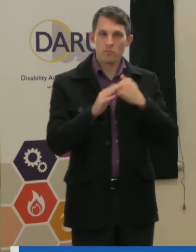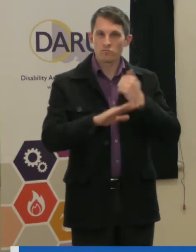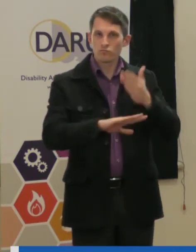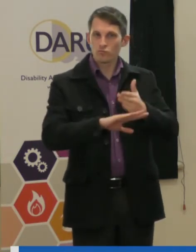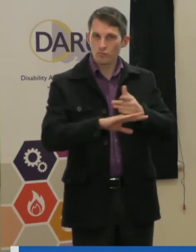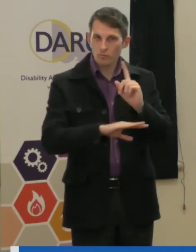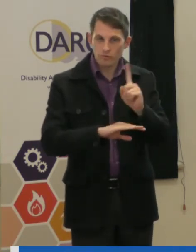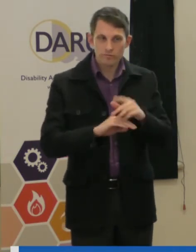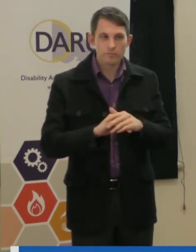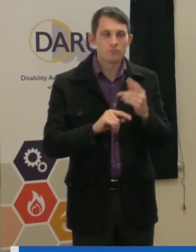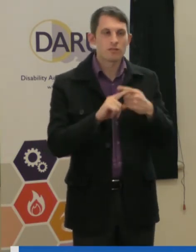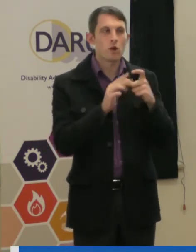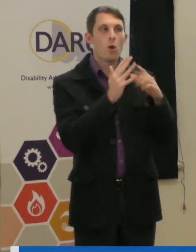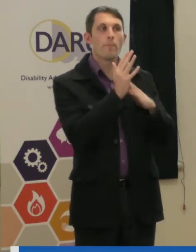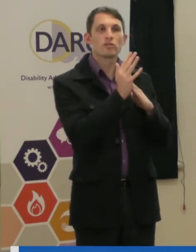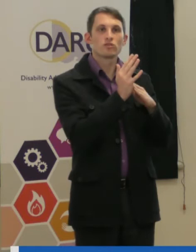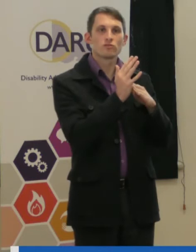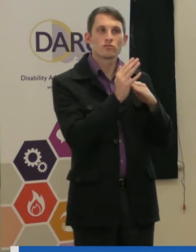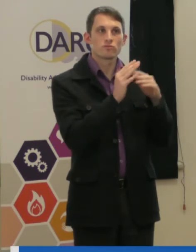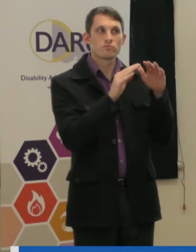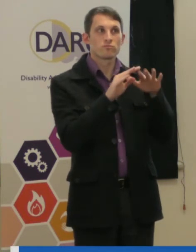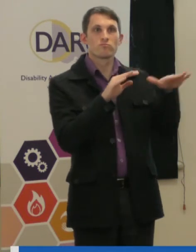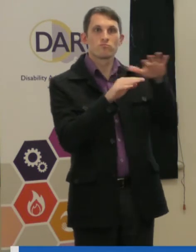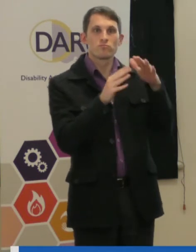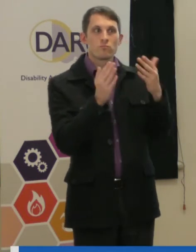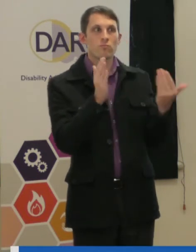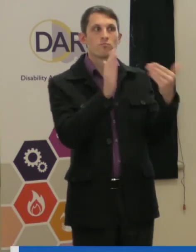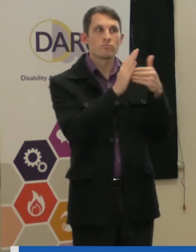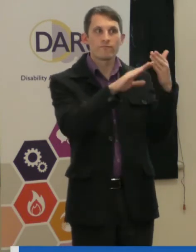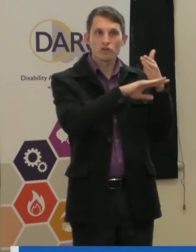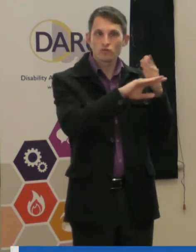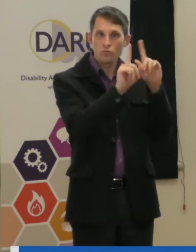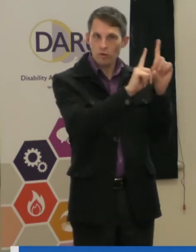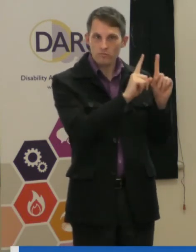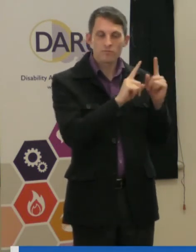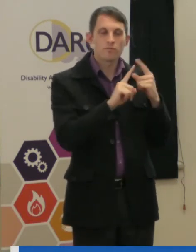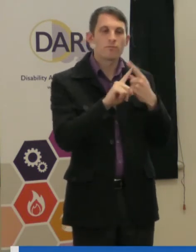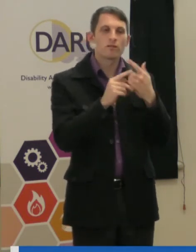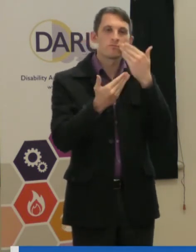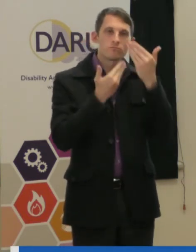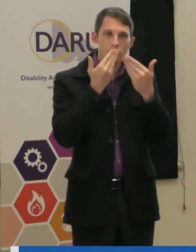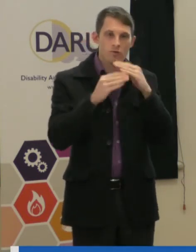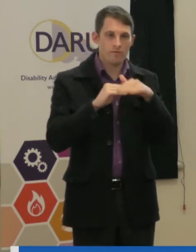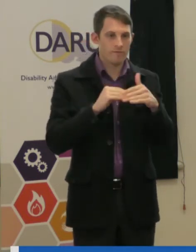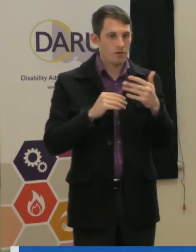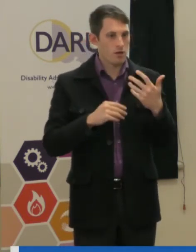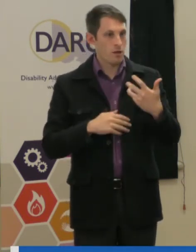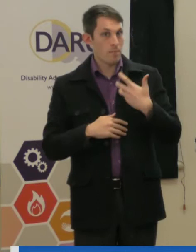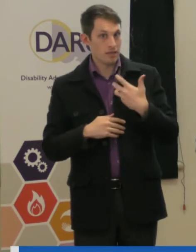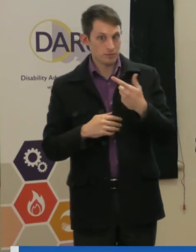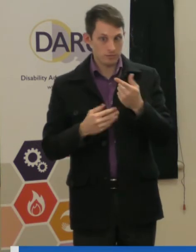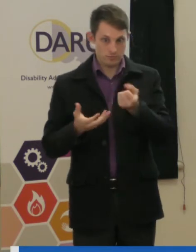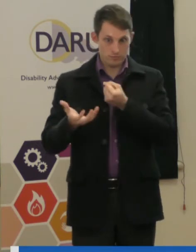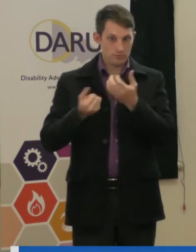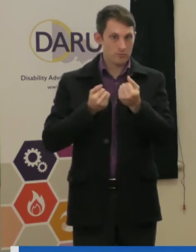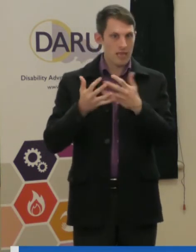broader functions of the Commission that are undertaken in other parts of the business, and then focus specifically on complaints, how we manage complaints and how they